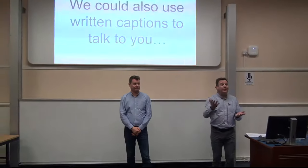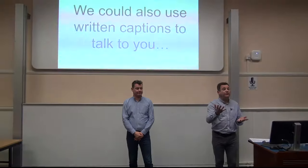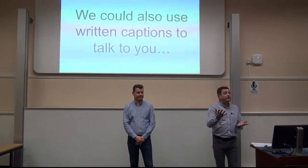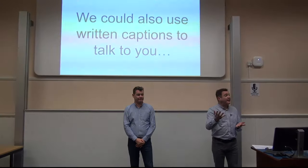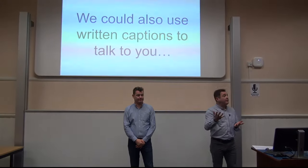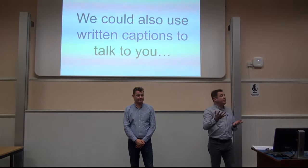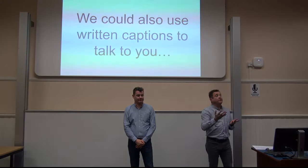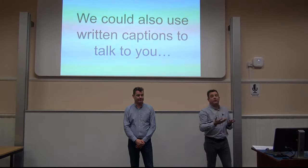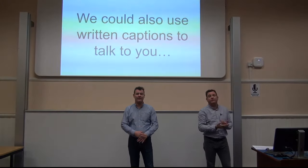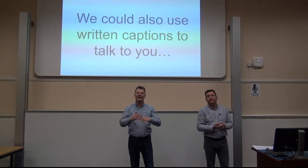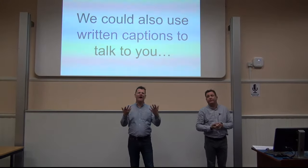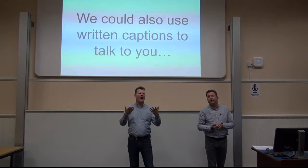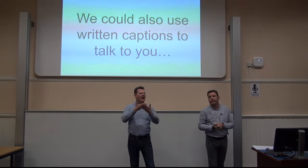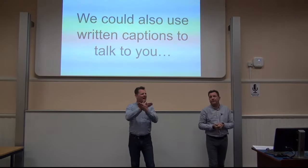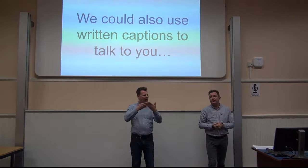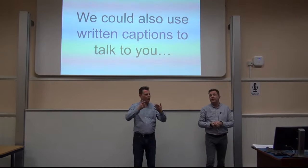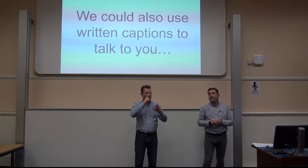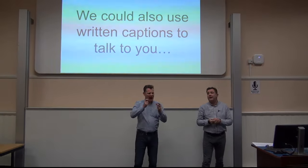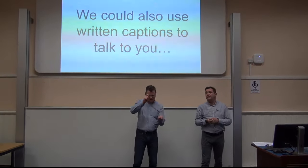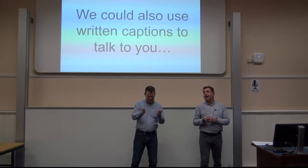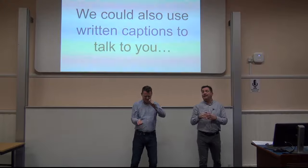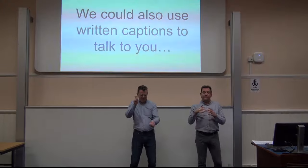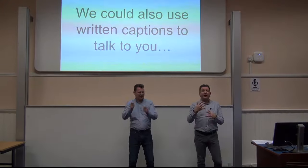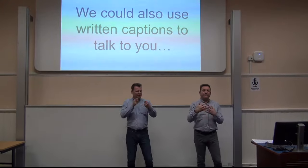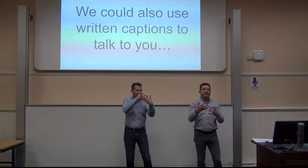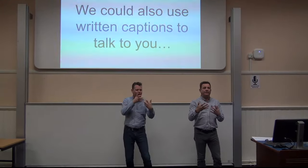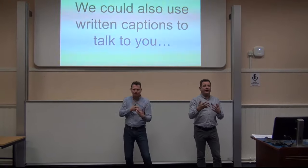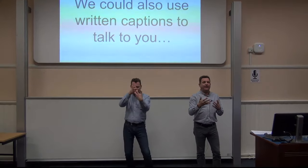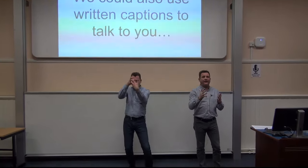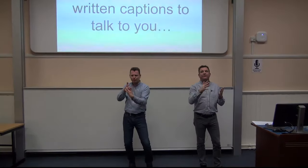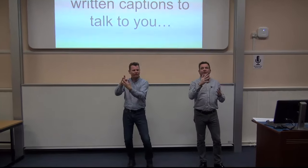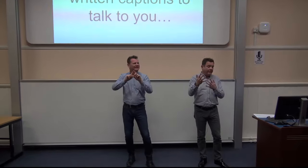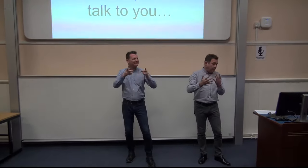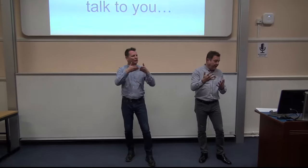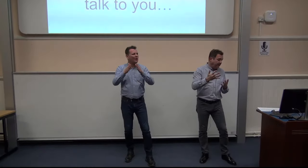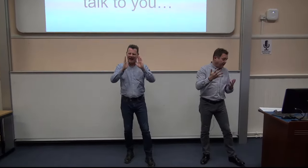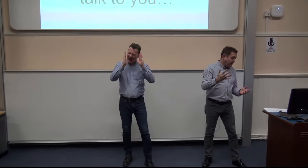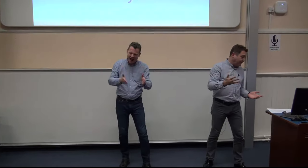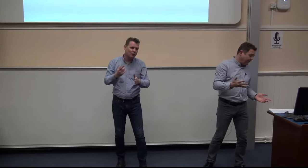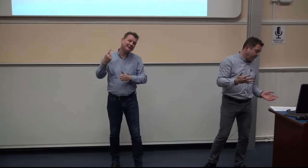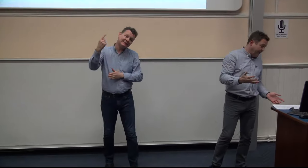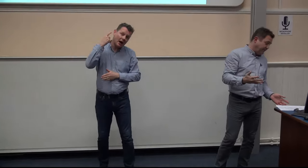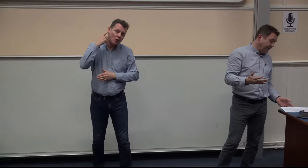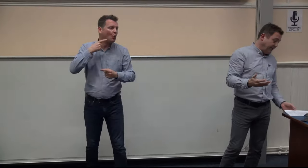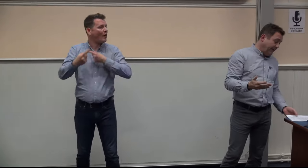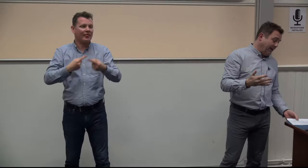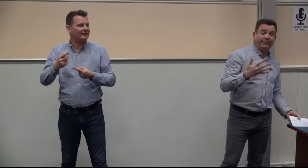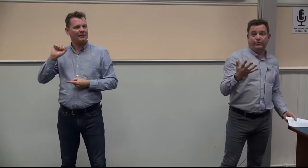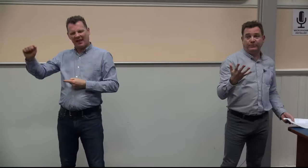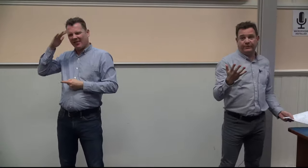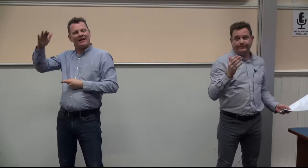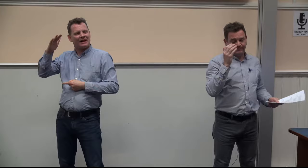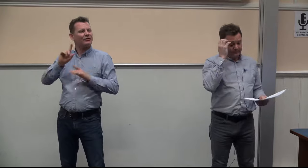so we can use language in lots of different ways, and it doesn't have to be just sound, and it's another way of creating